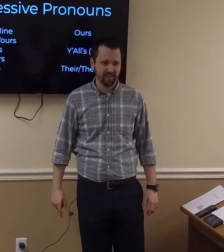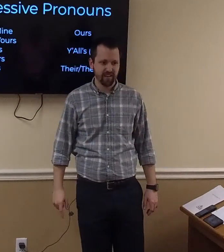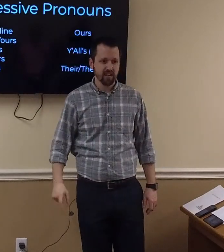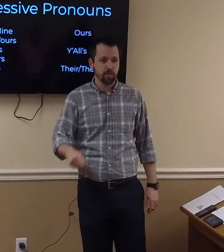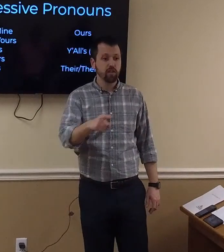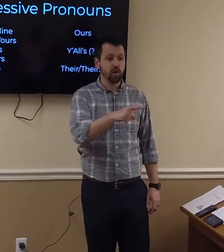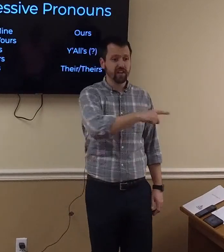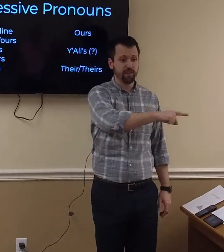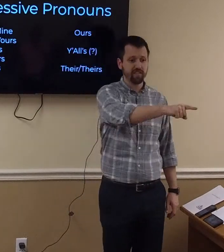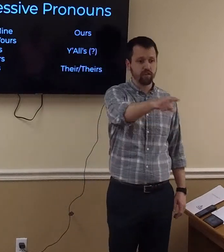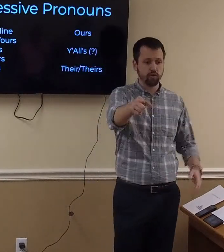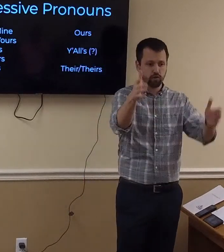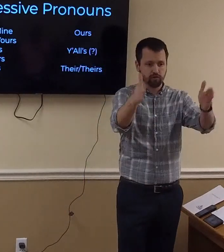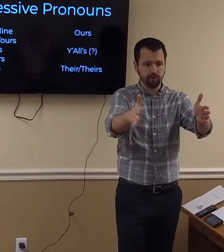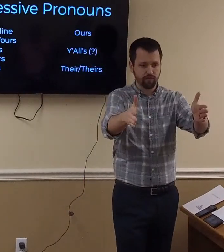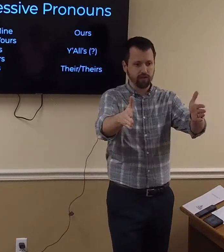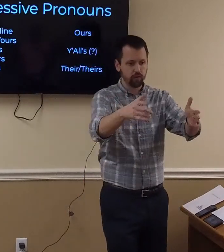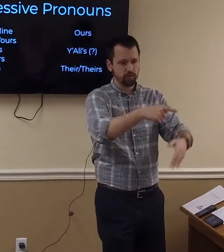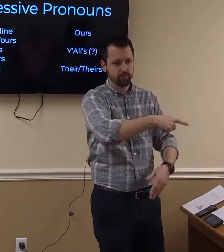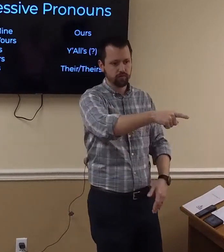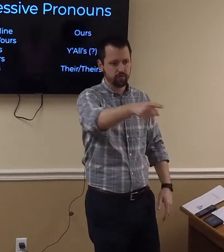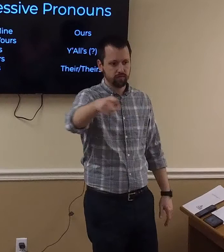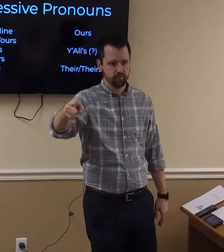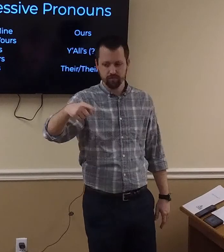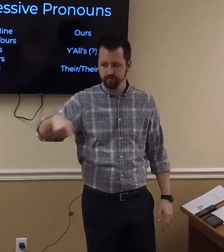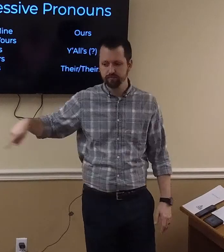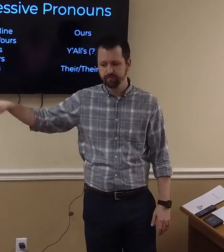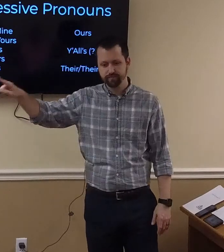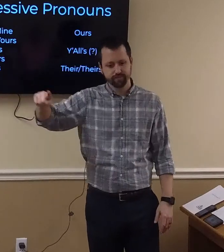pretty much The only difference is that you include who's ever in front of you. That's right.